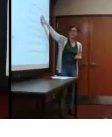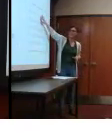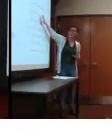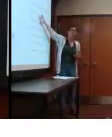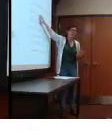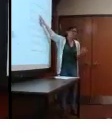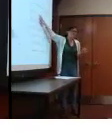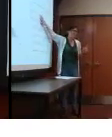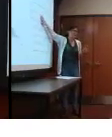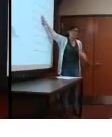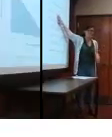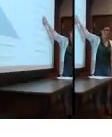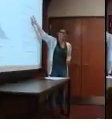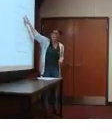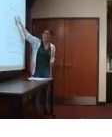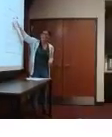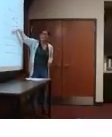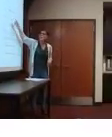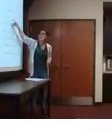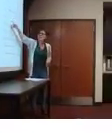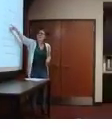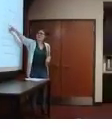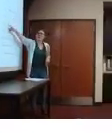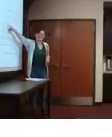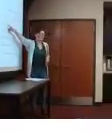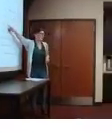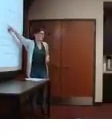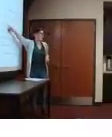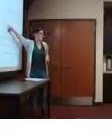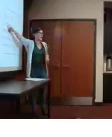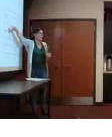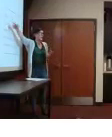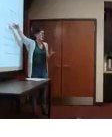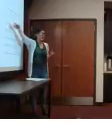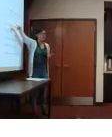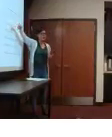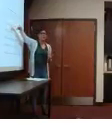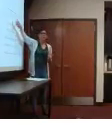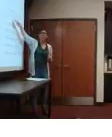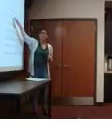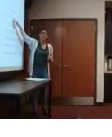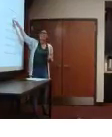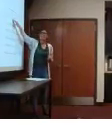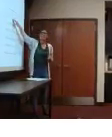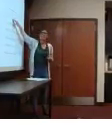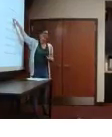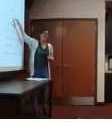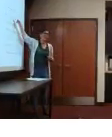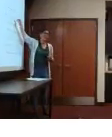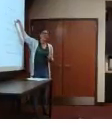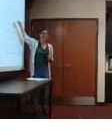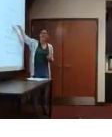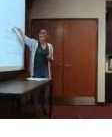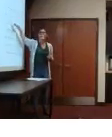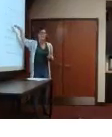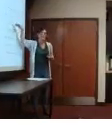he, so that we know that there's a boy that's being talked about. The next mention, we have a he, which is appropriate because we don't keep saying